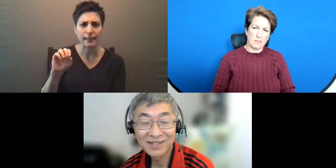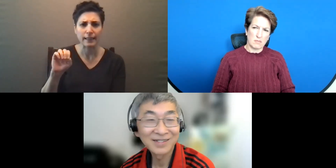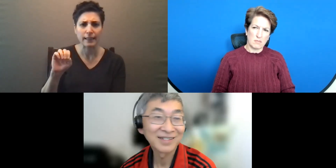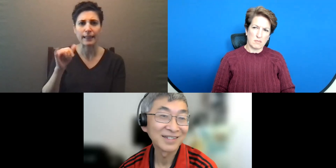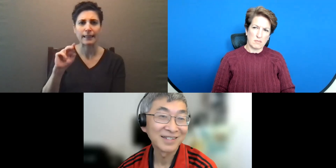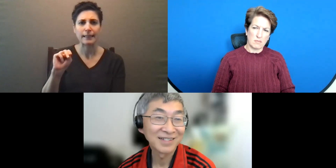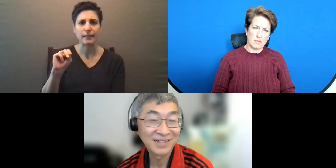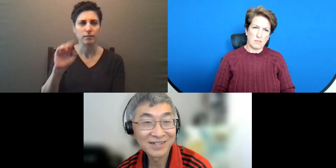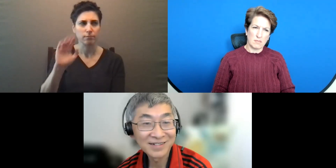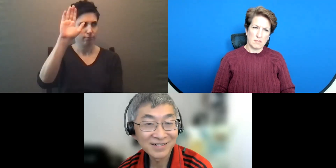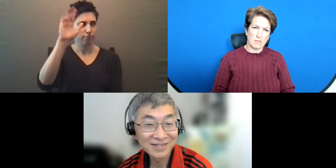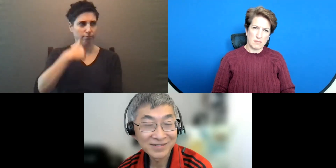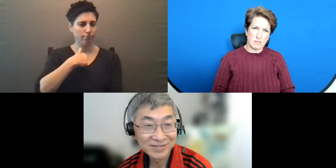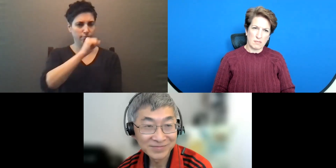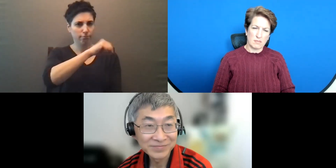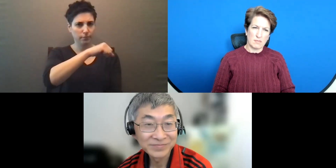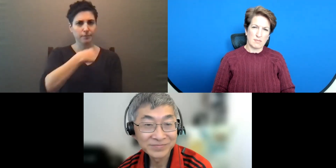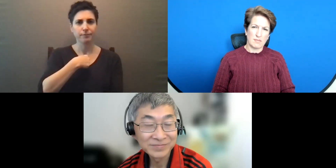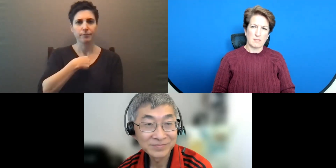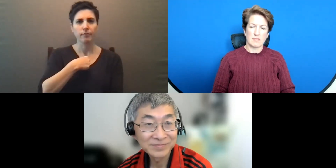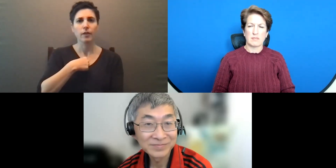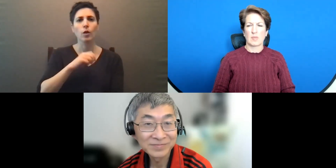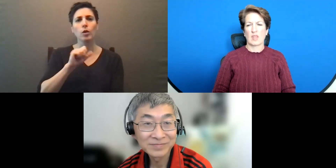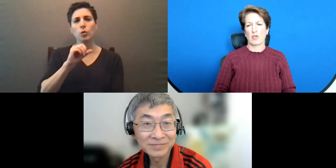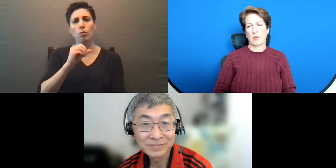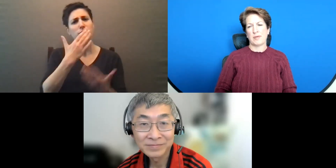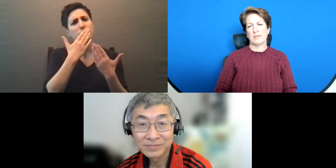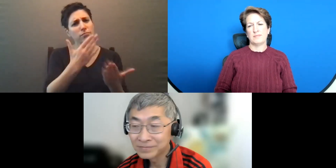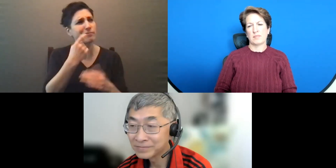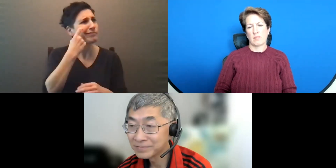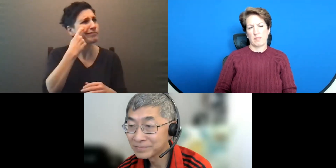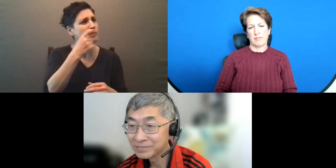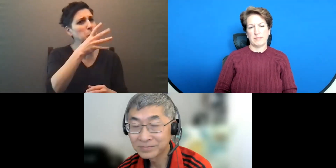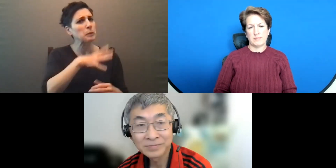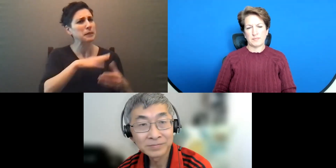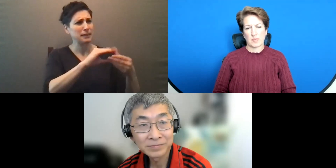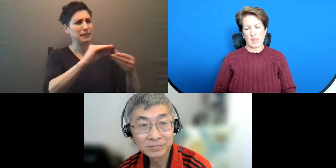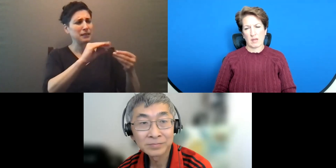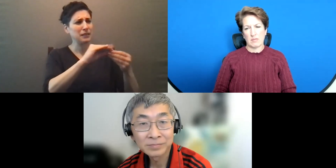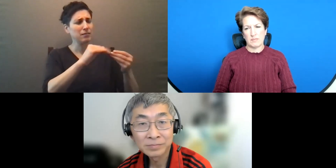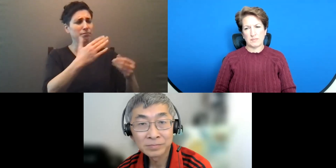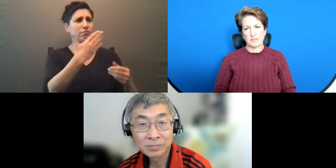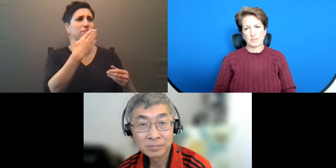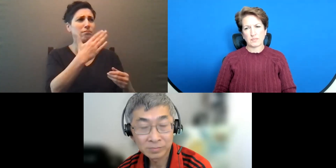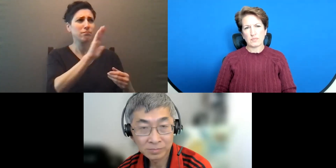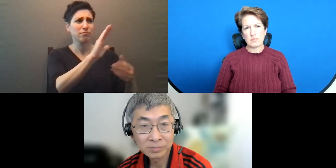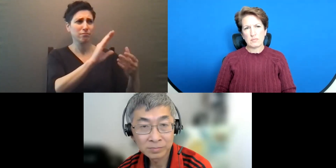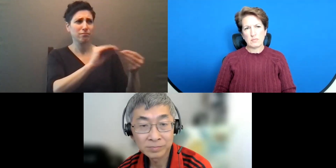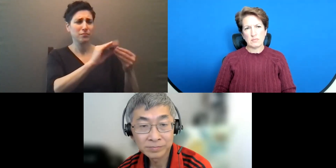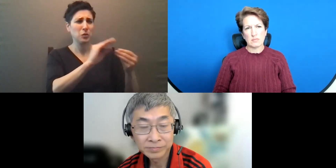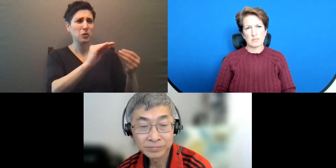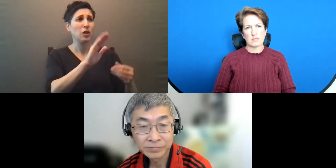me again. So thank you so much, Kashmira, for sharing your experience. And I'm so sorry to hear that like you lost your